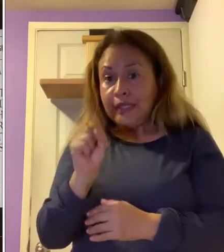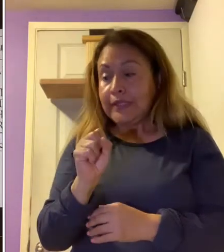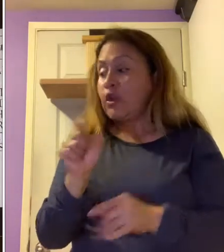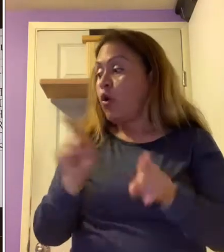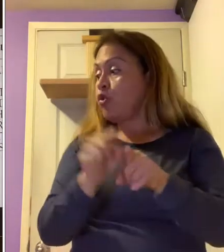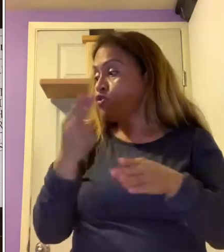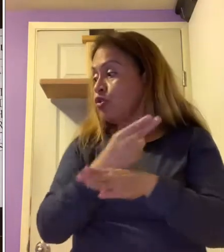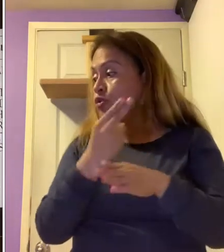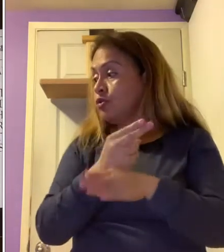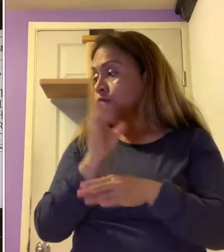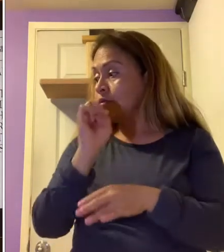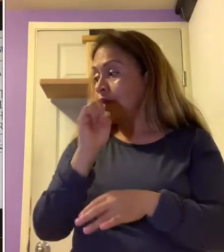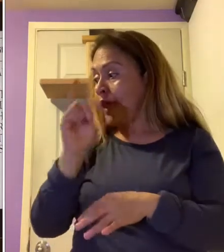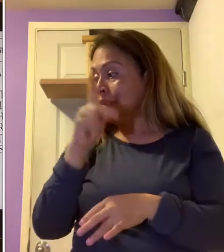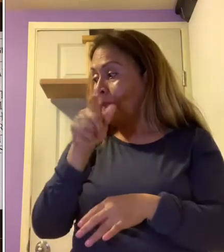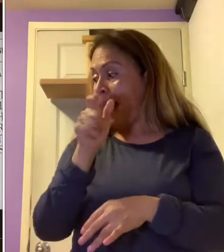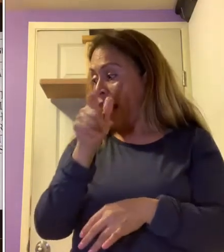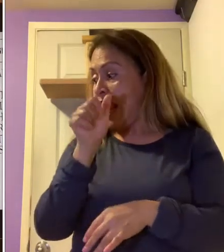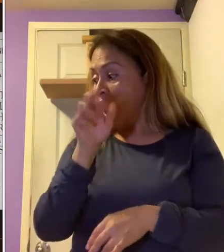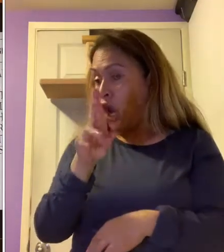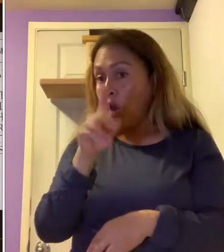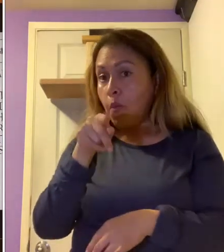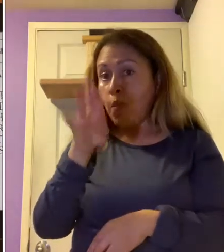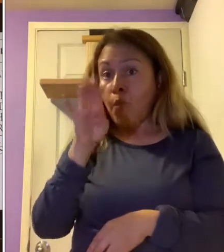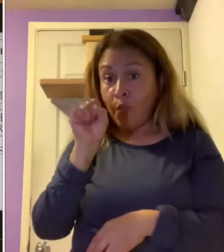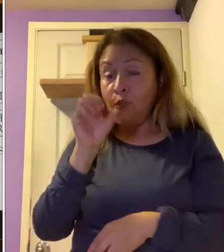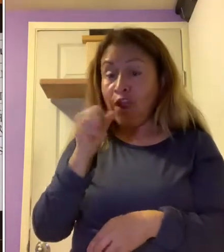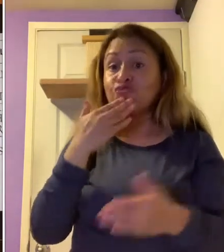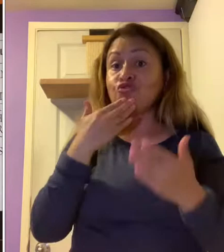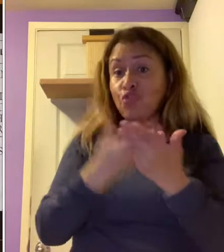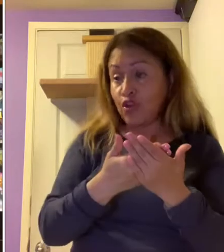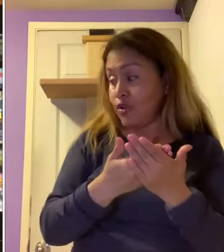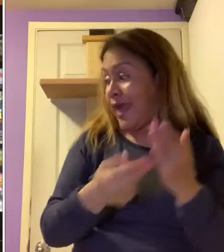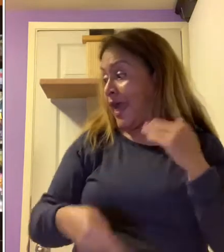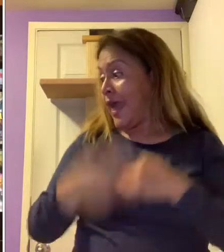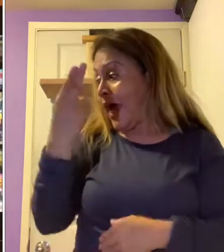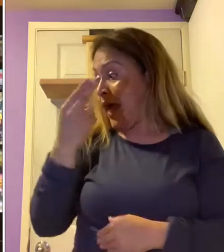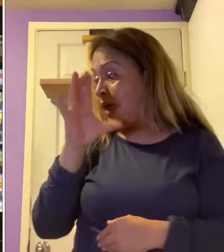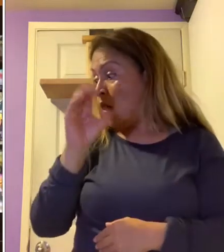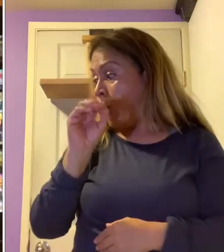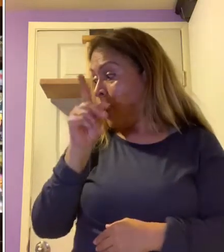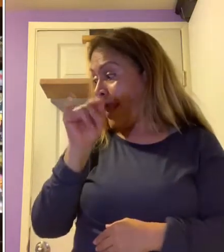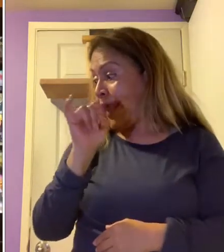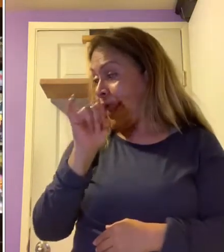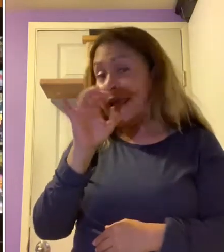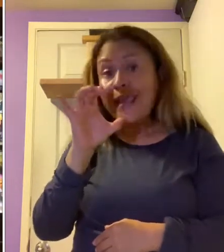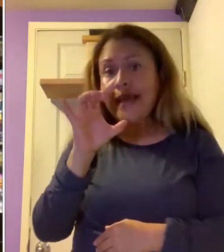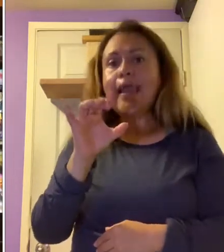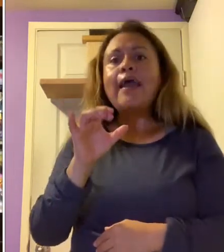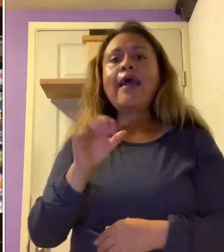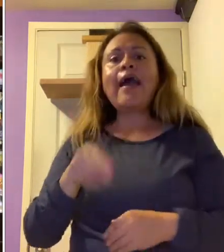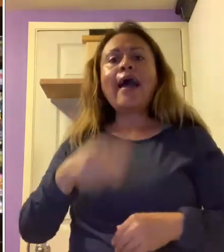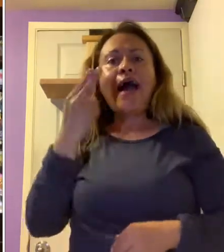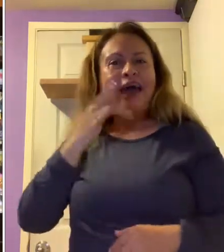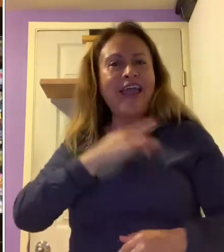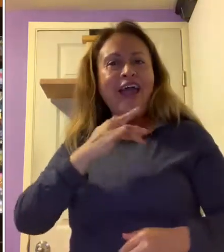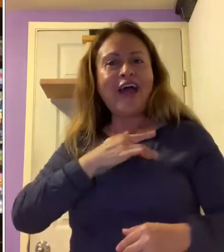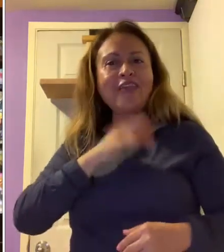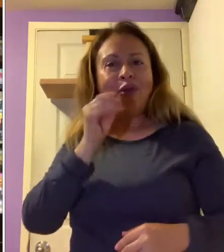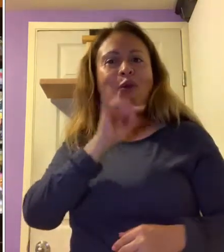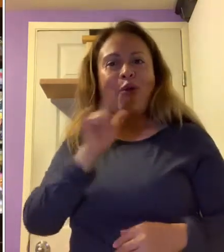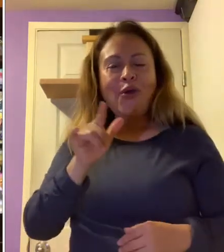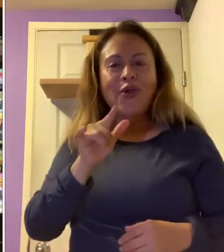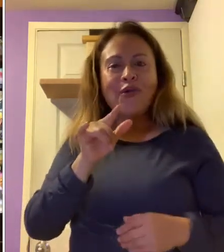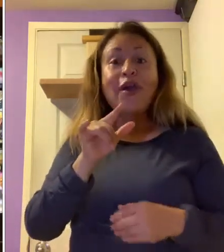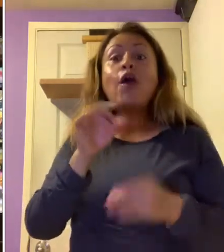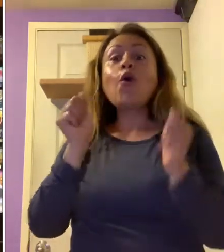She's using expeller pressed high oleic safflower oil. Expeller pressed, good. High oleic, even better. That's a heart healthy oil.